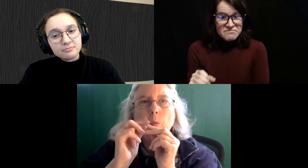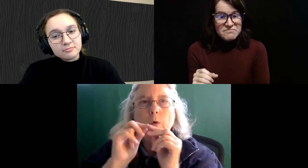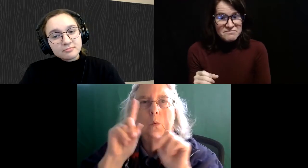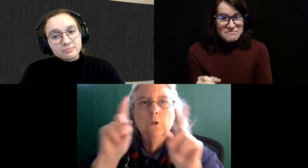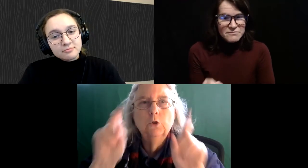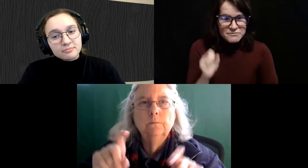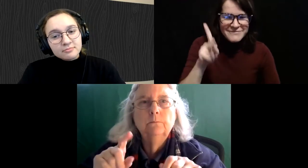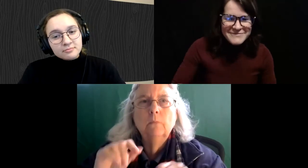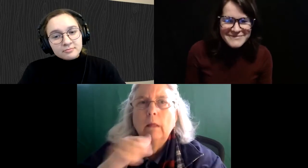Great. And one more question.